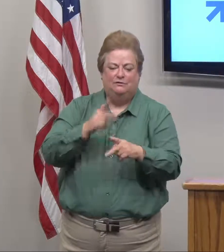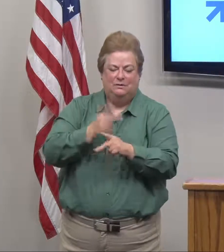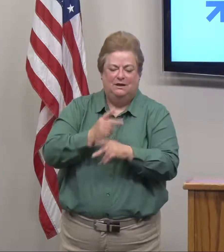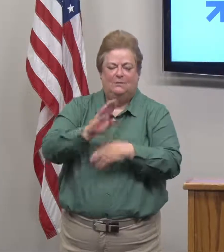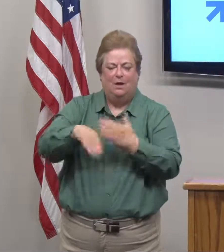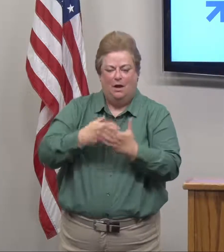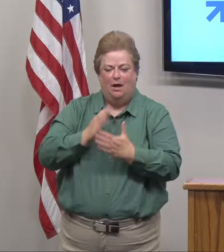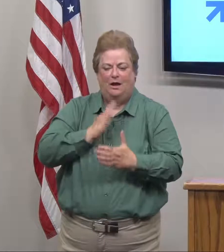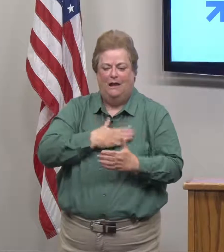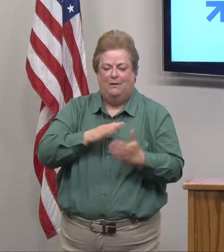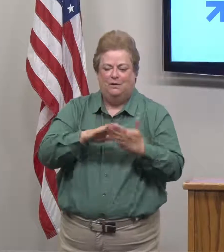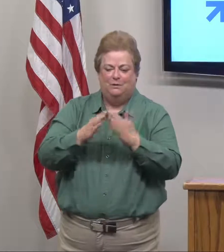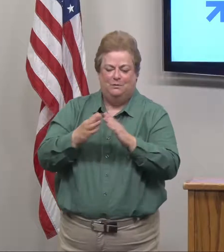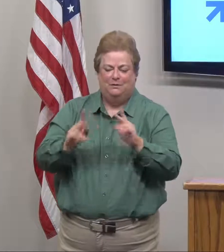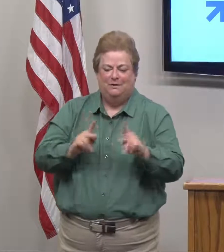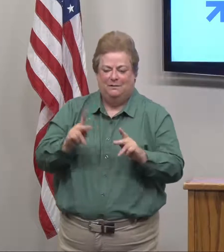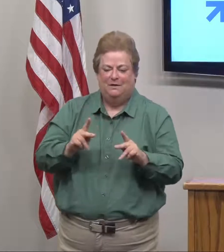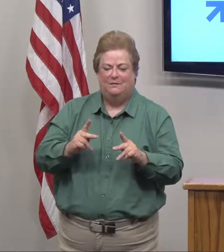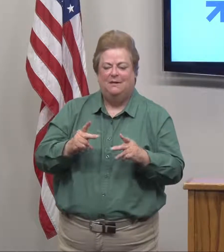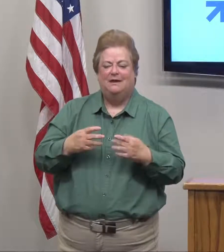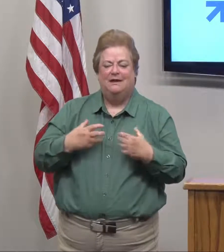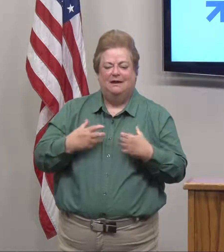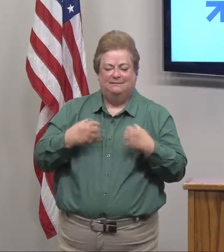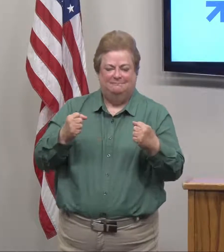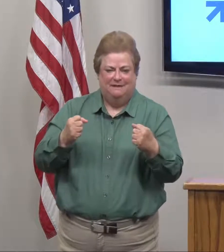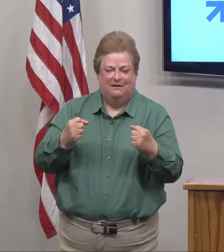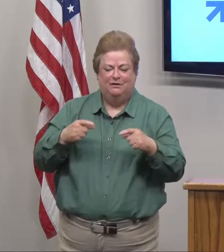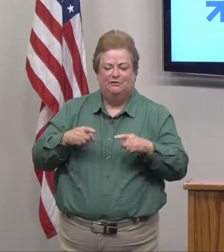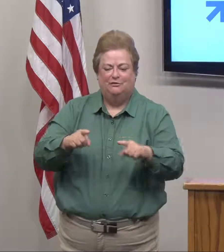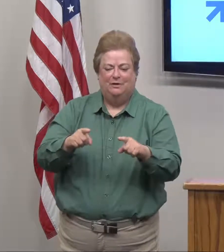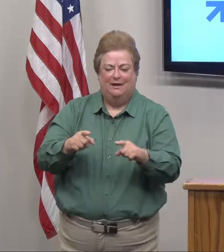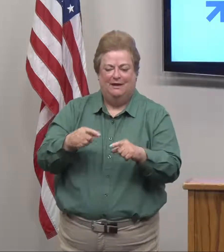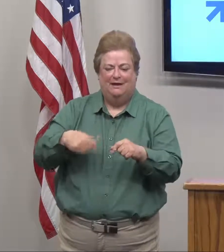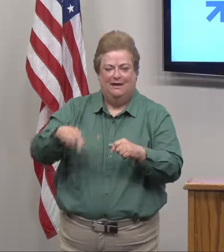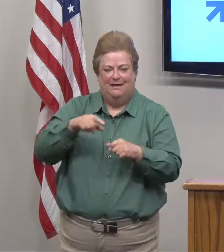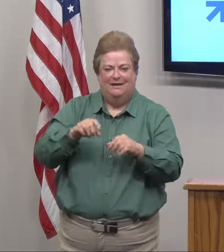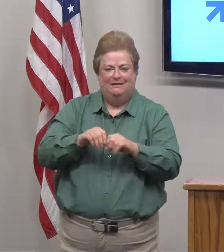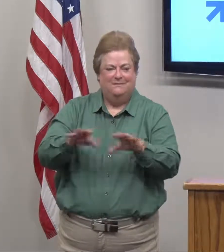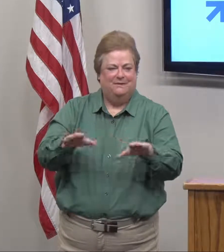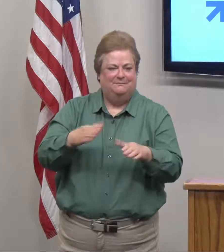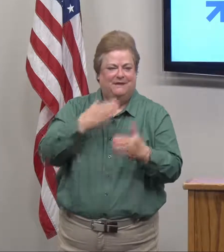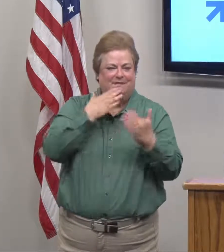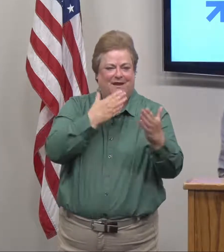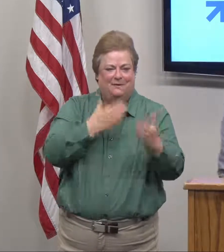of our community residents safe and healthy and housed during this pandemic and beyond. Thank you.